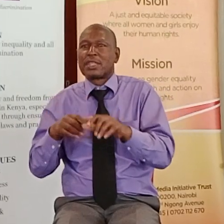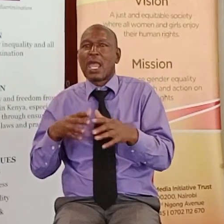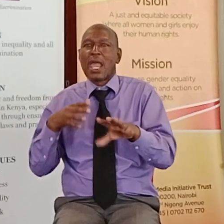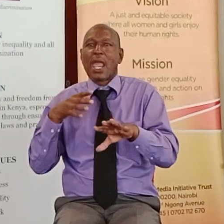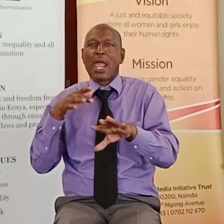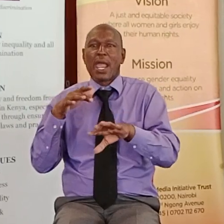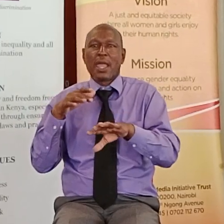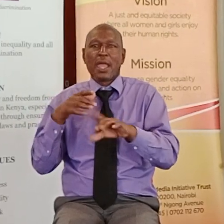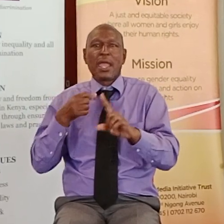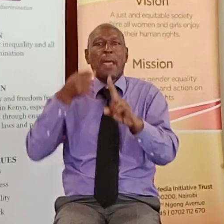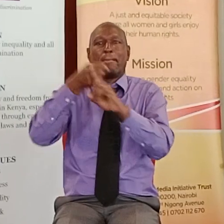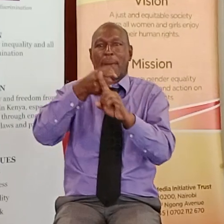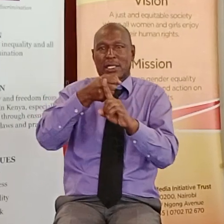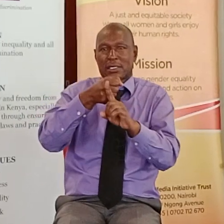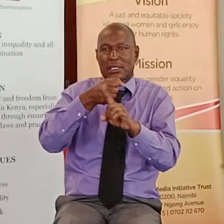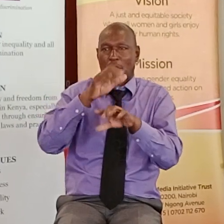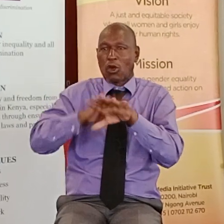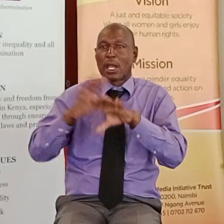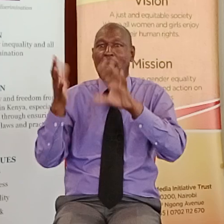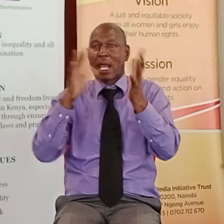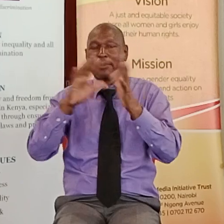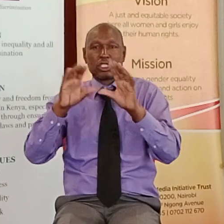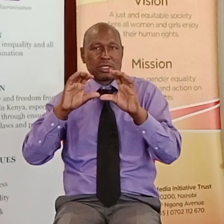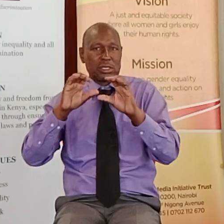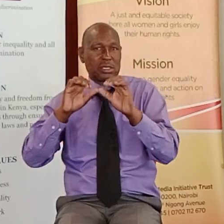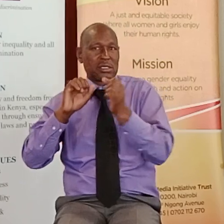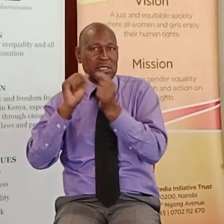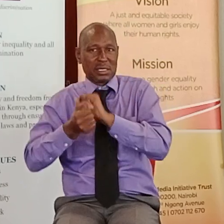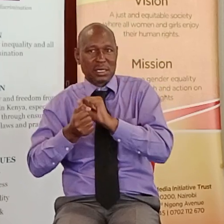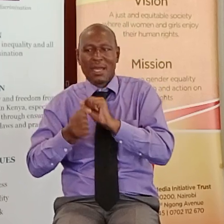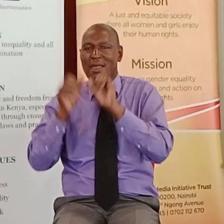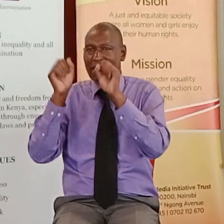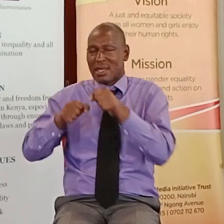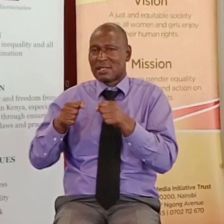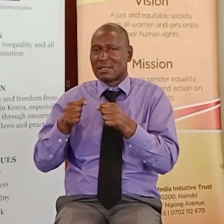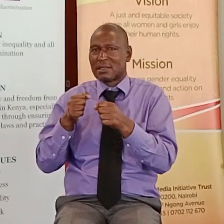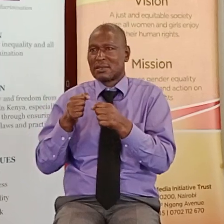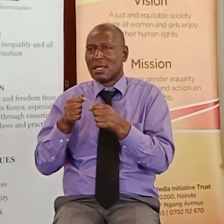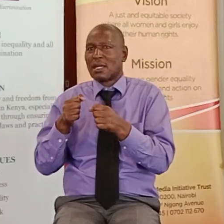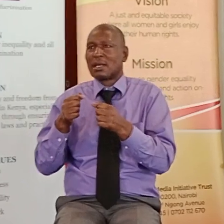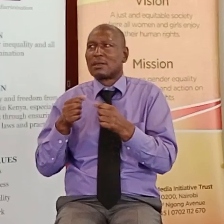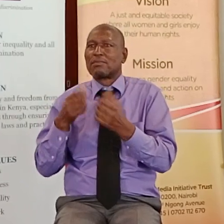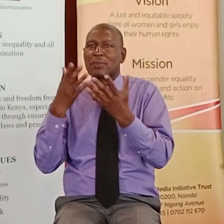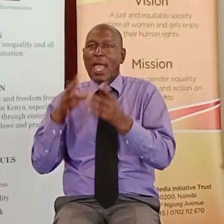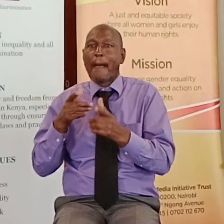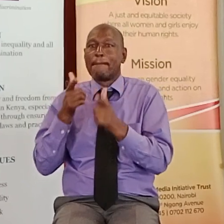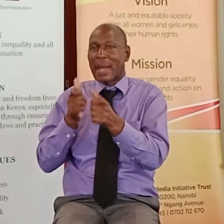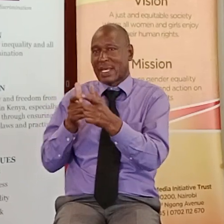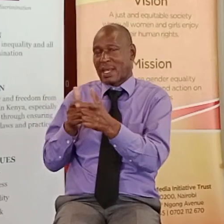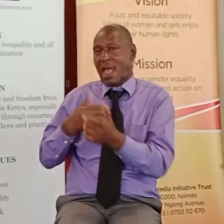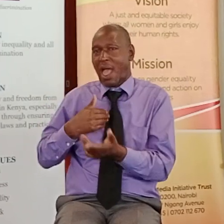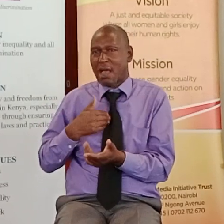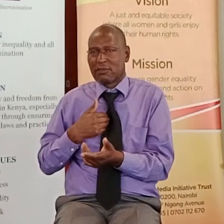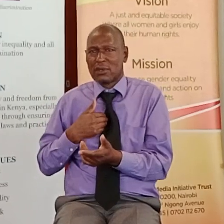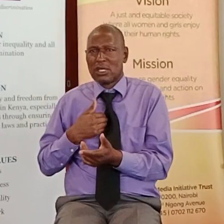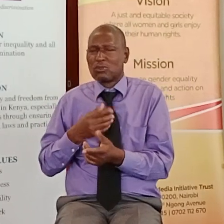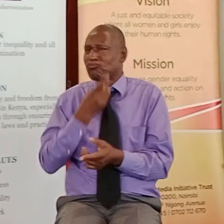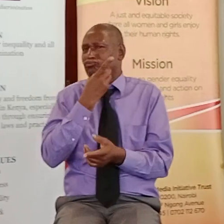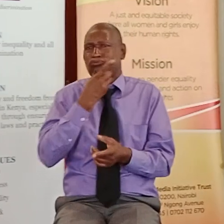the amount of heat that usually hits Mandera during the drought. But I could feel with the